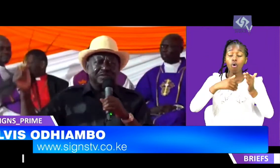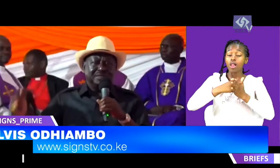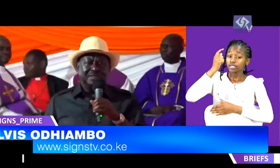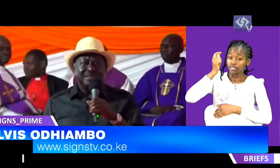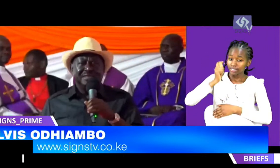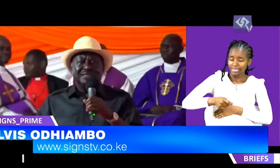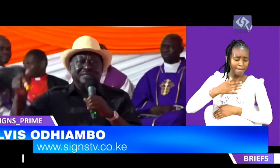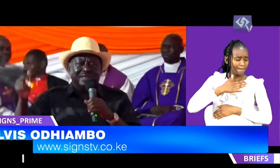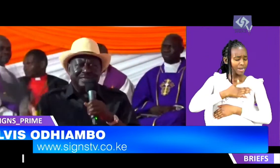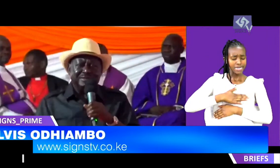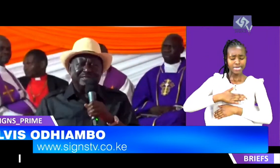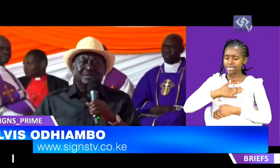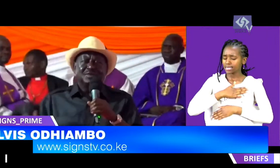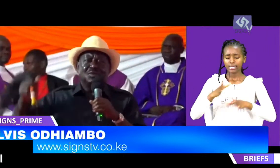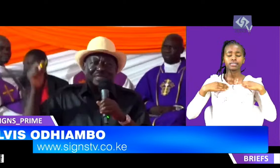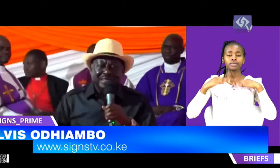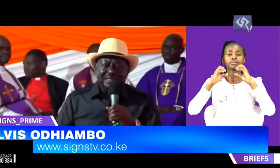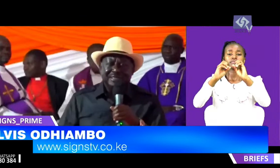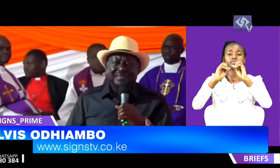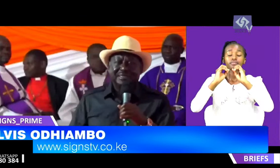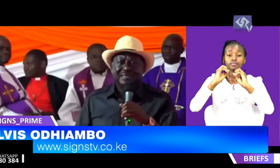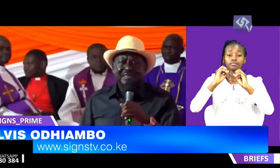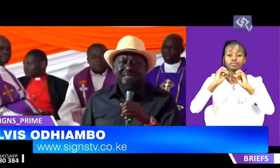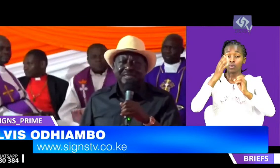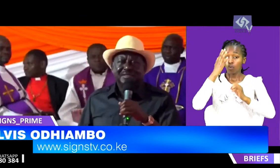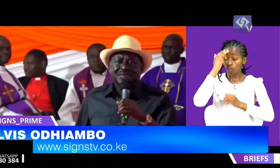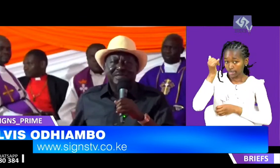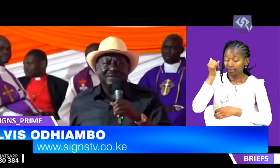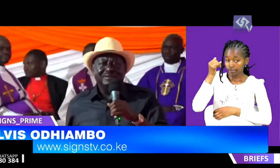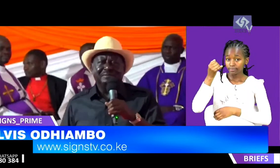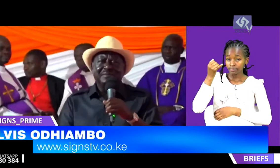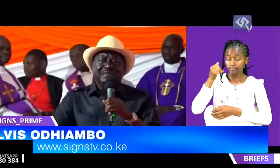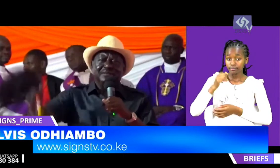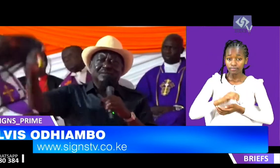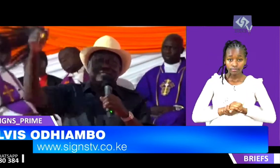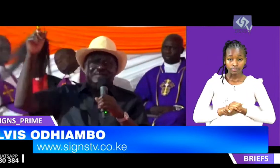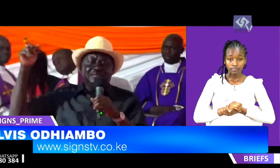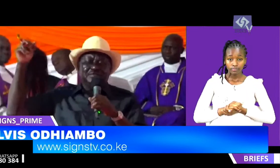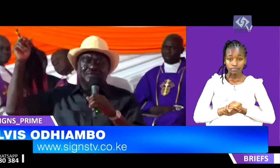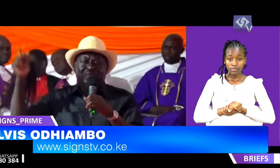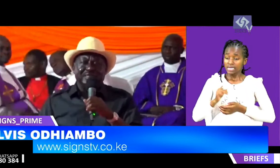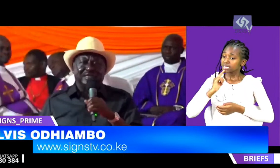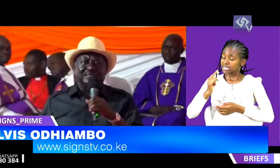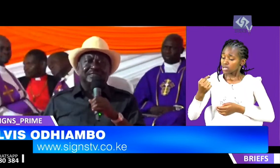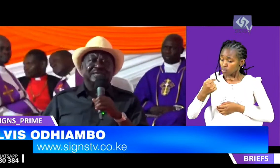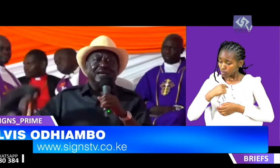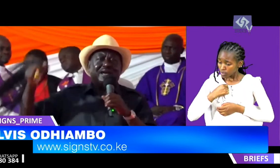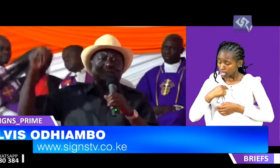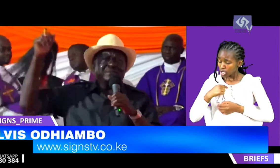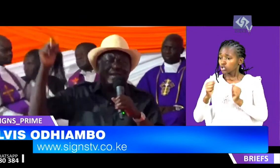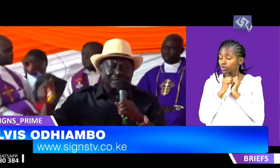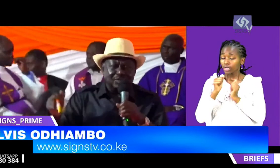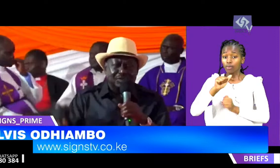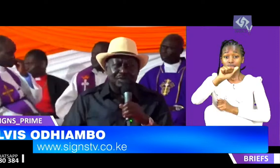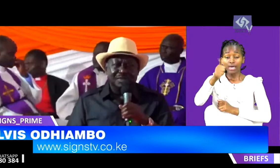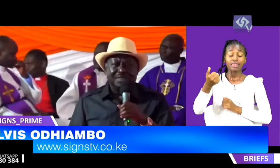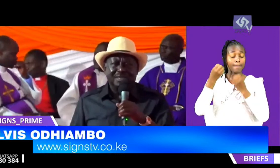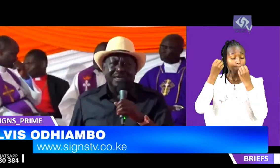cowards. Tell them that we, together with the millions and millions of Kenyans, are behind you and